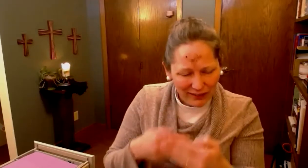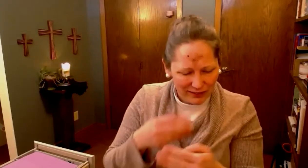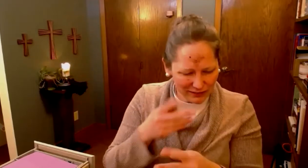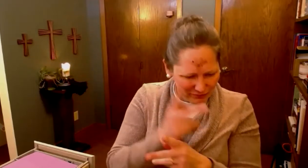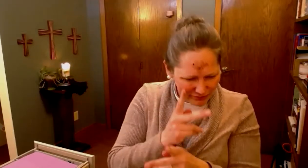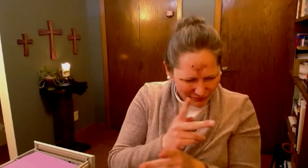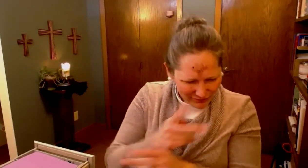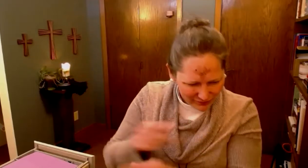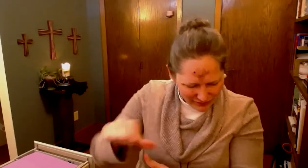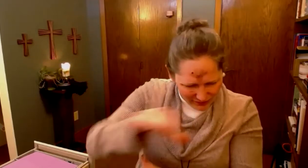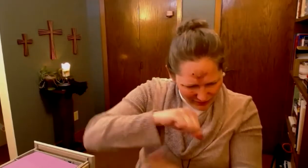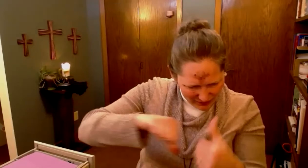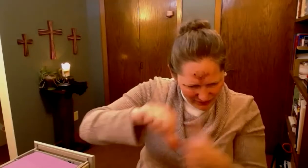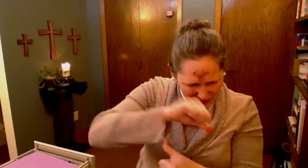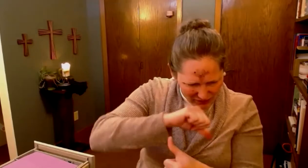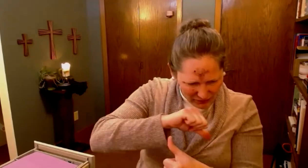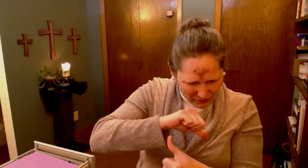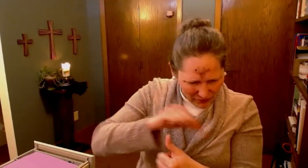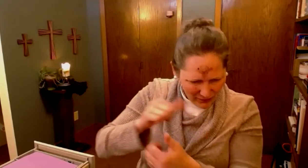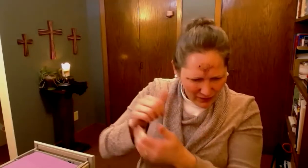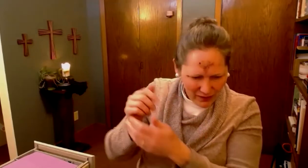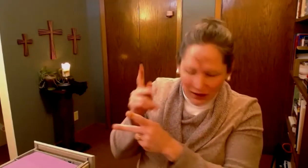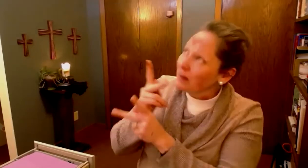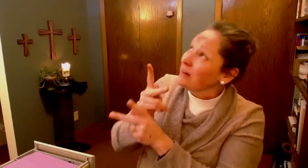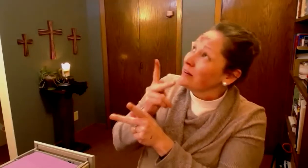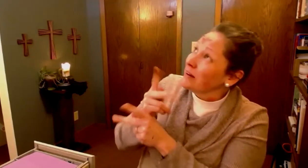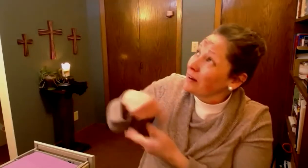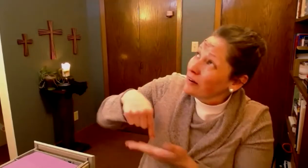Strengthen us in all goodness.